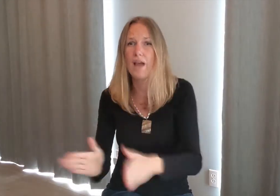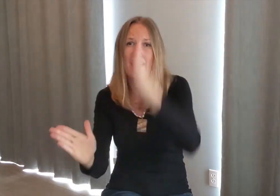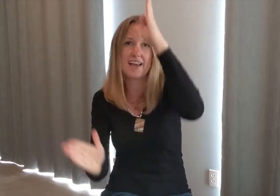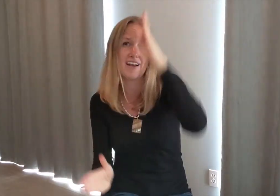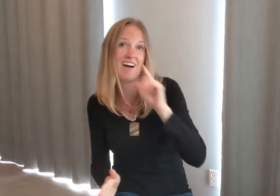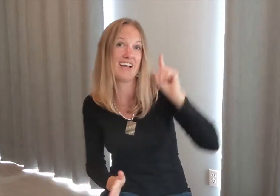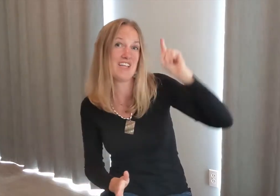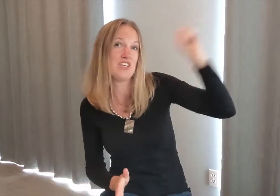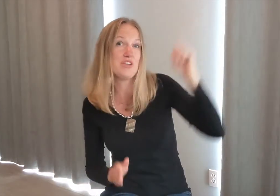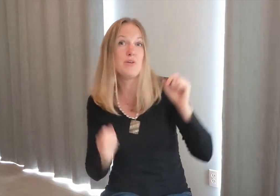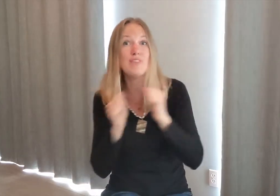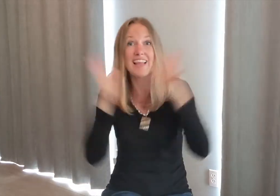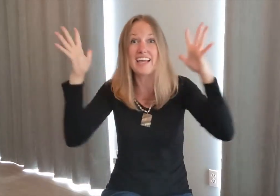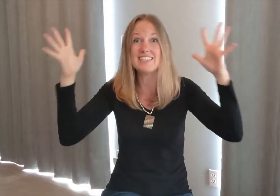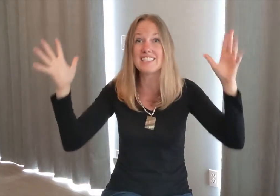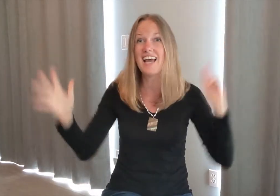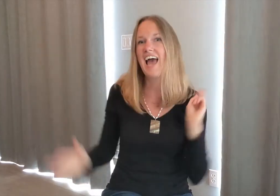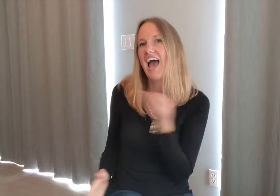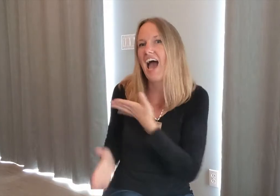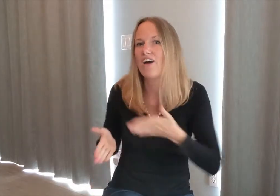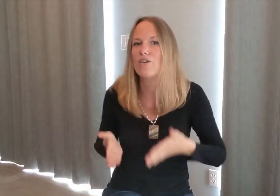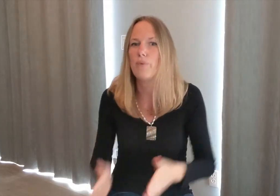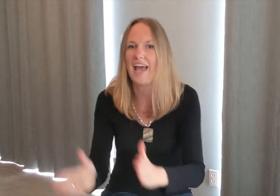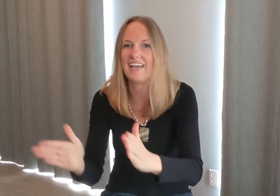way, God. You light our way.